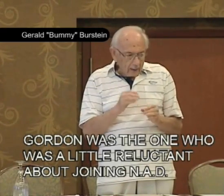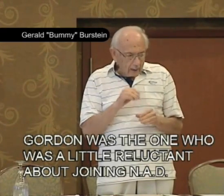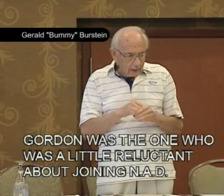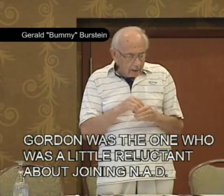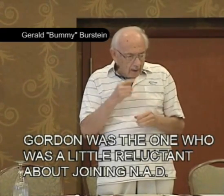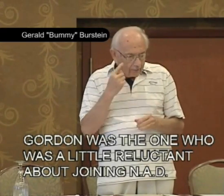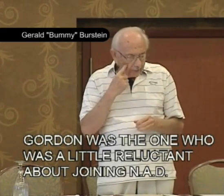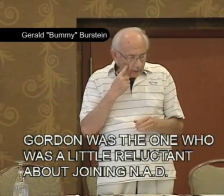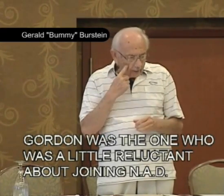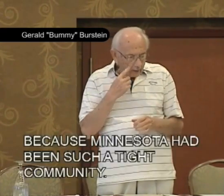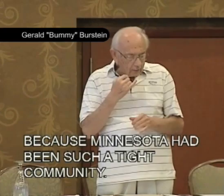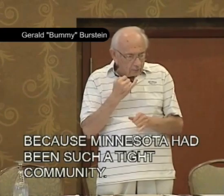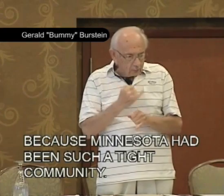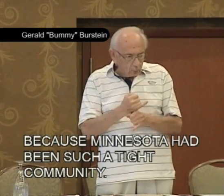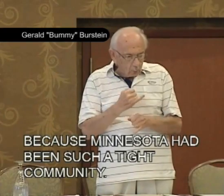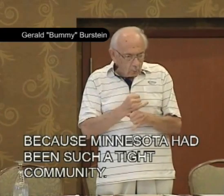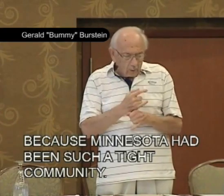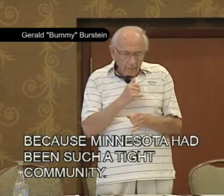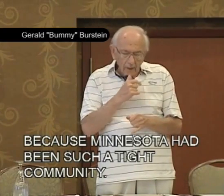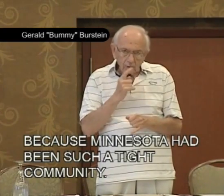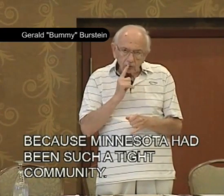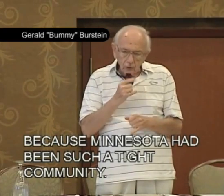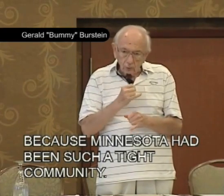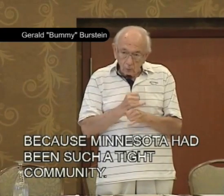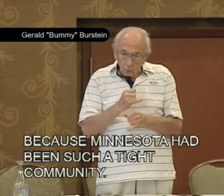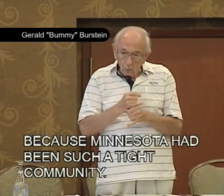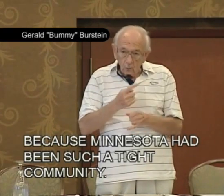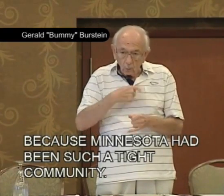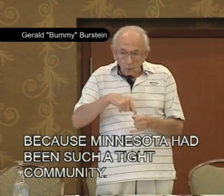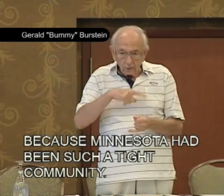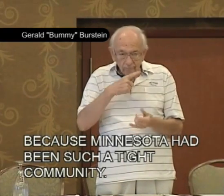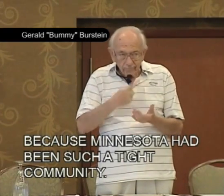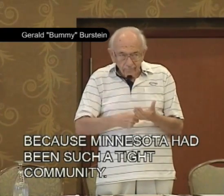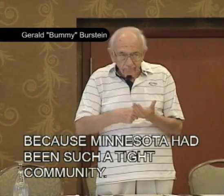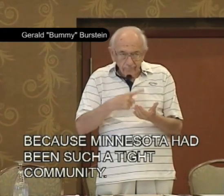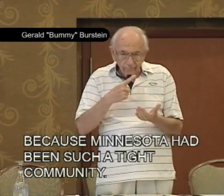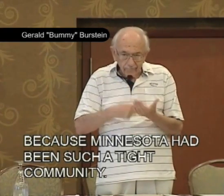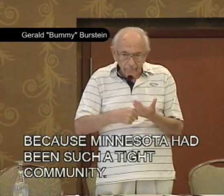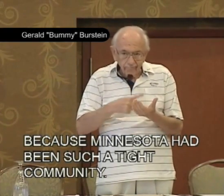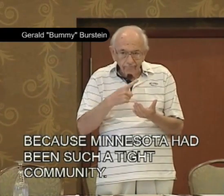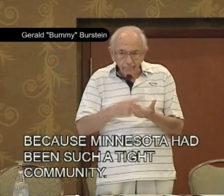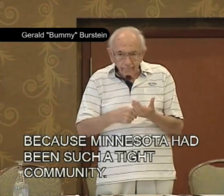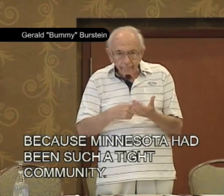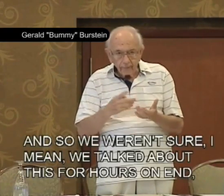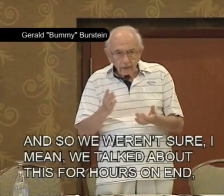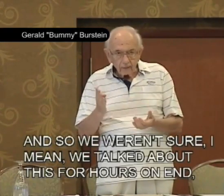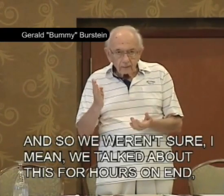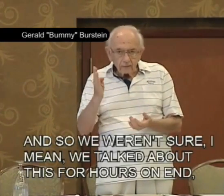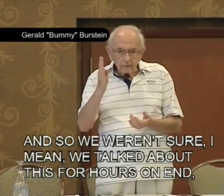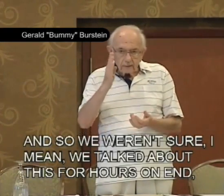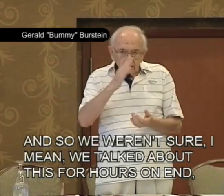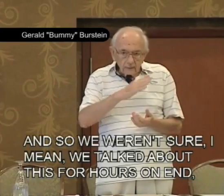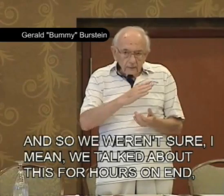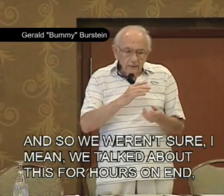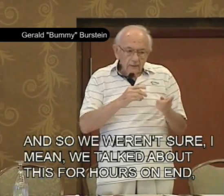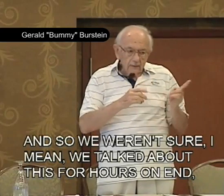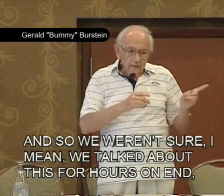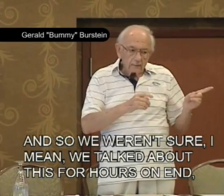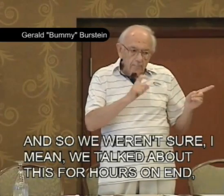been such a tight community and so we weren't sure I mean we talked about this for hours on end and it seemed